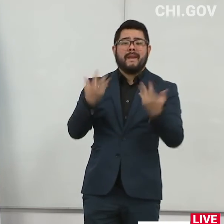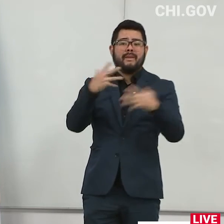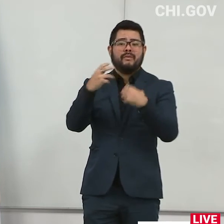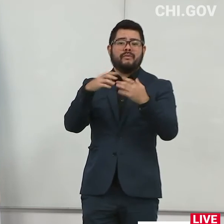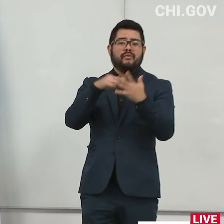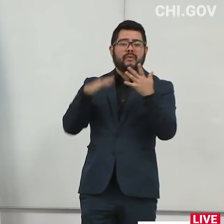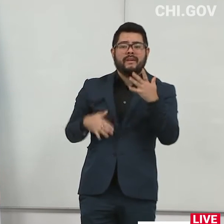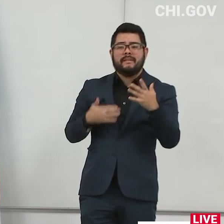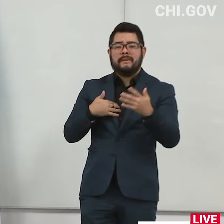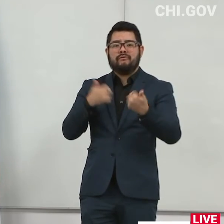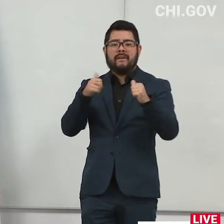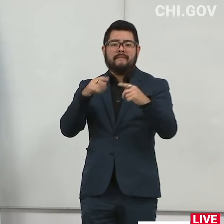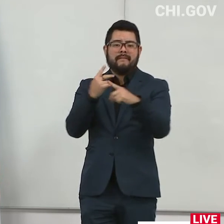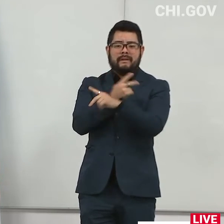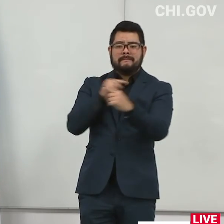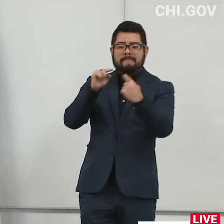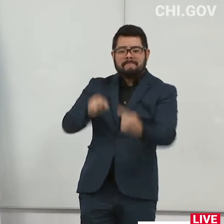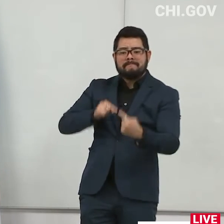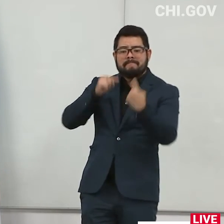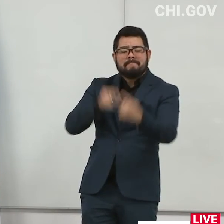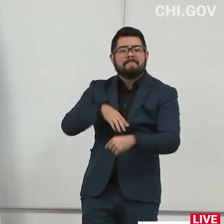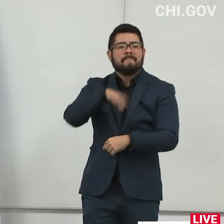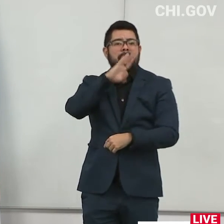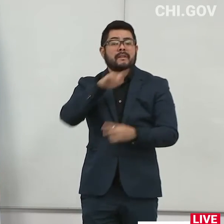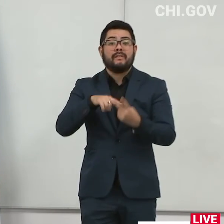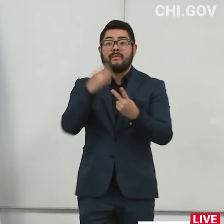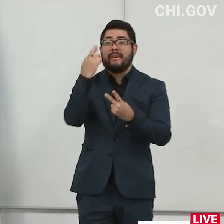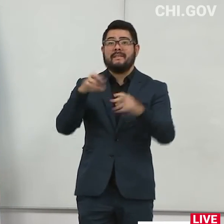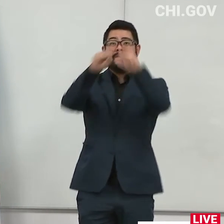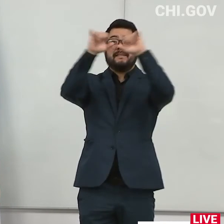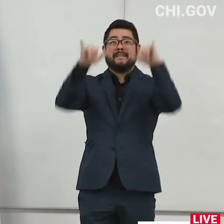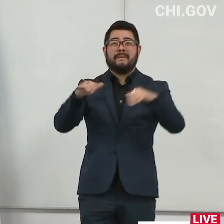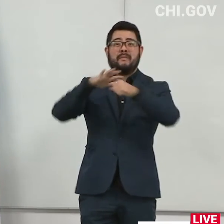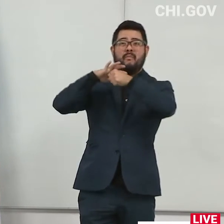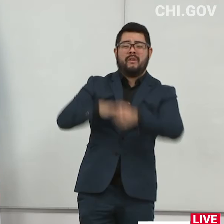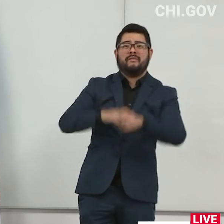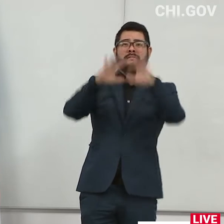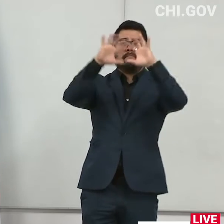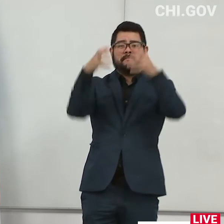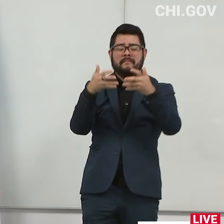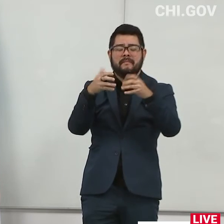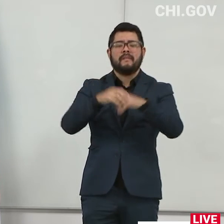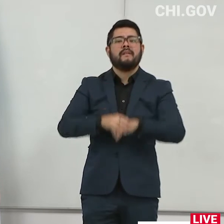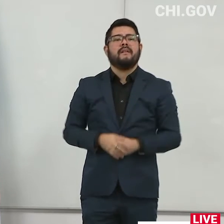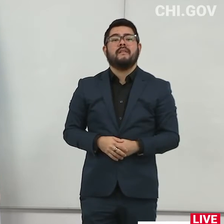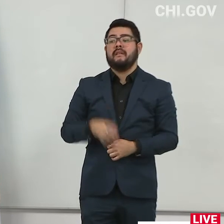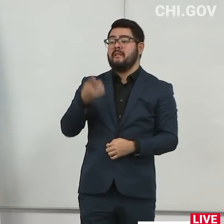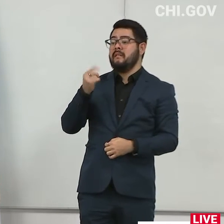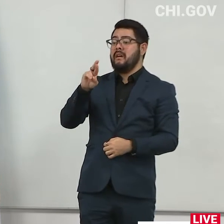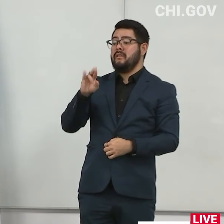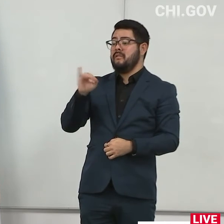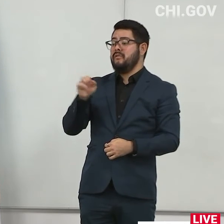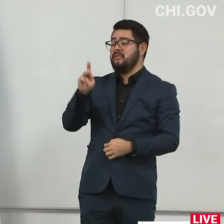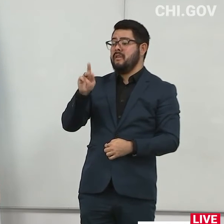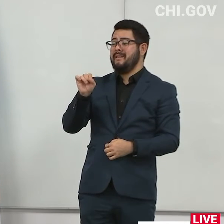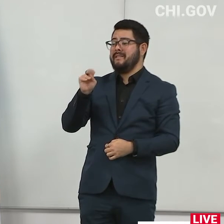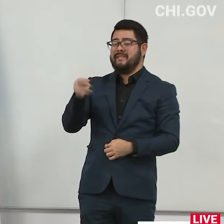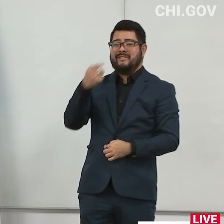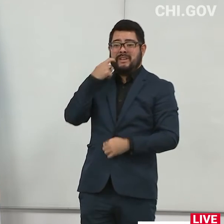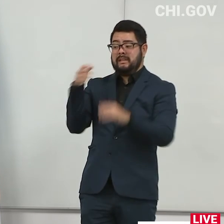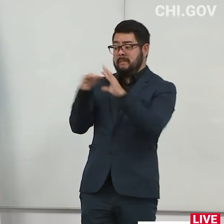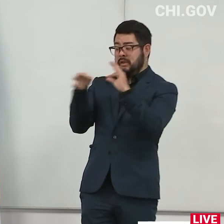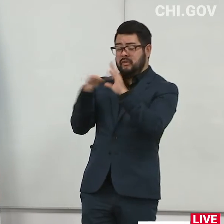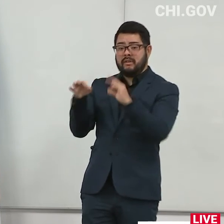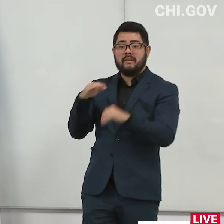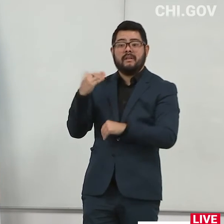systemic disinvestment and indifference. And we also heard from Dr. Jackson, we had a record low dropout rate